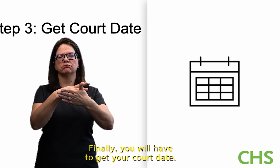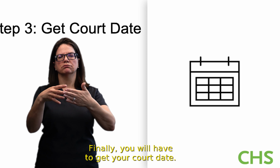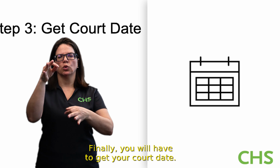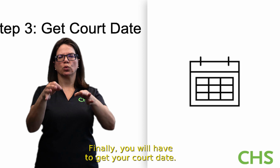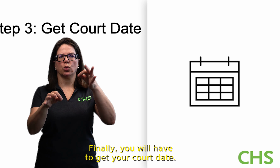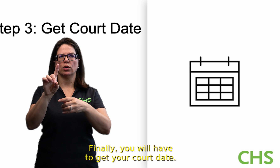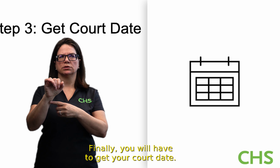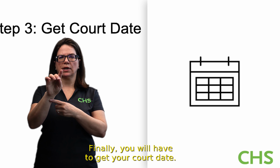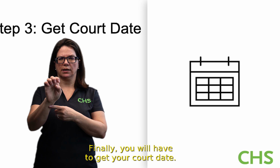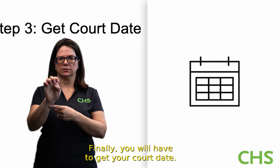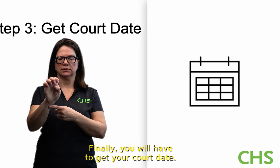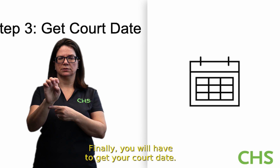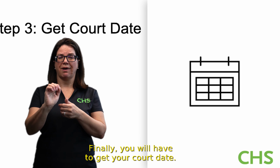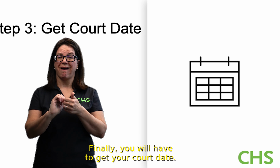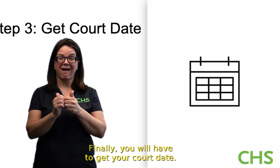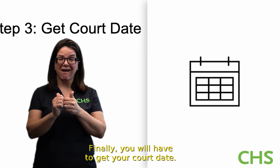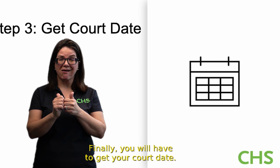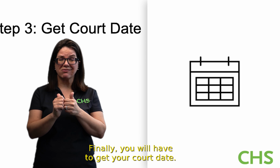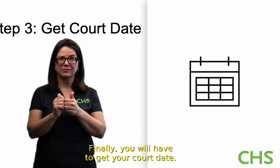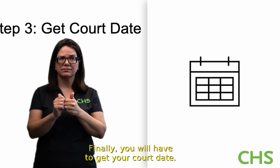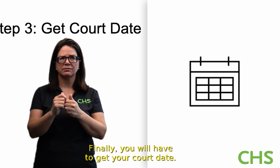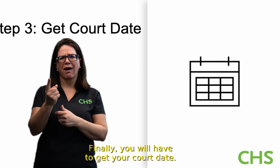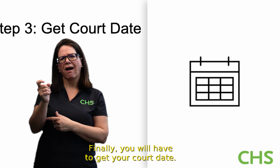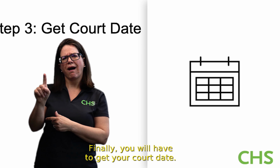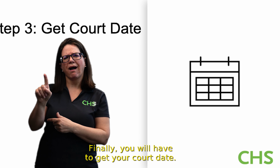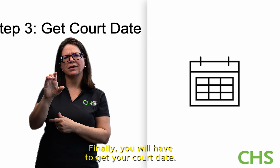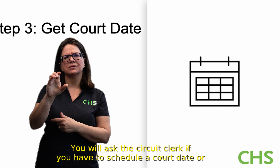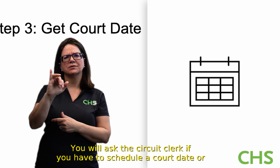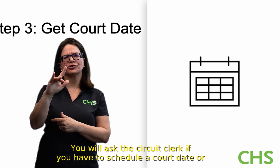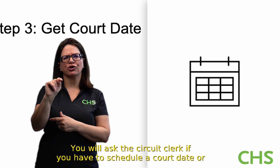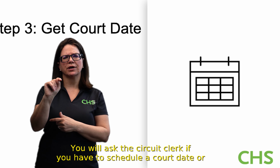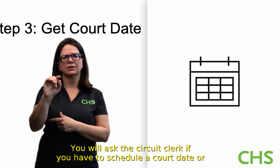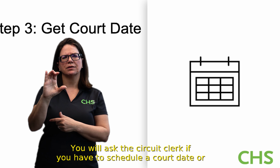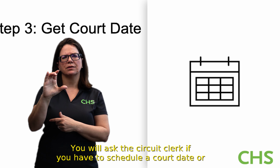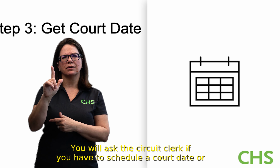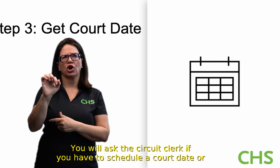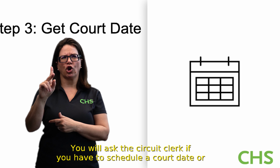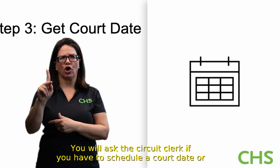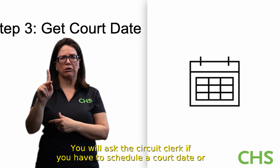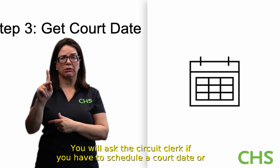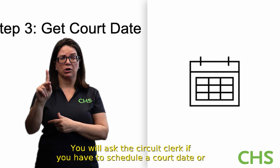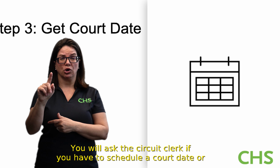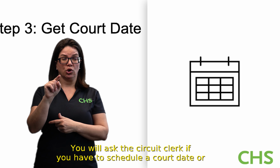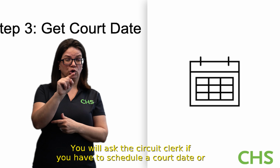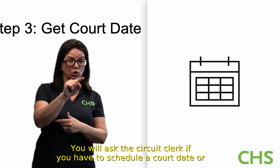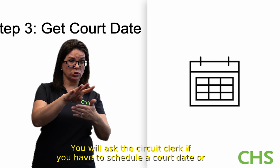Finally, you will have to get your court date. You will ask the circuit clerk if you have to